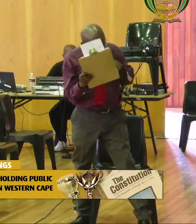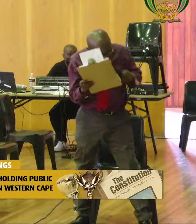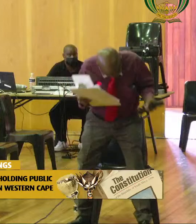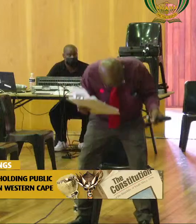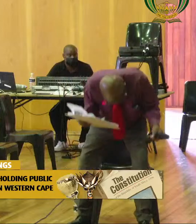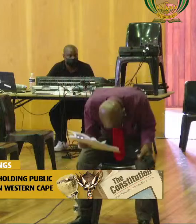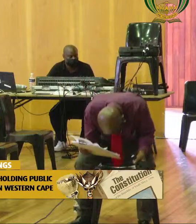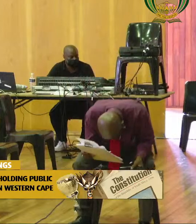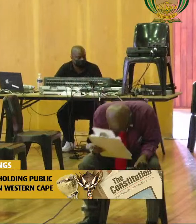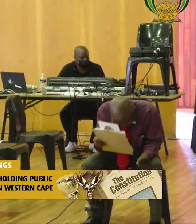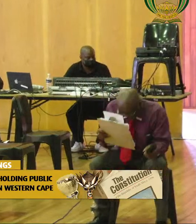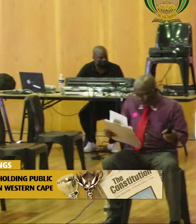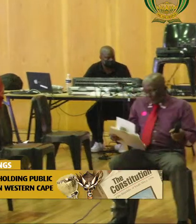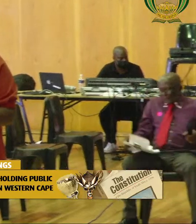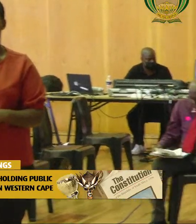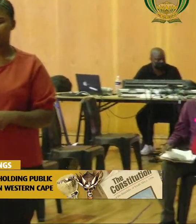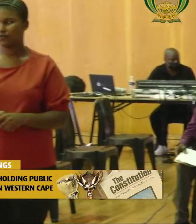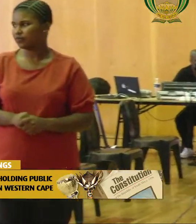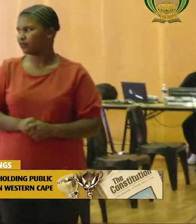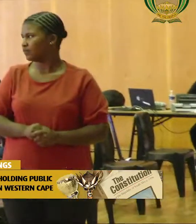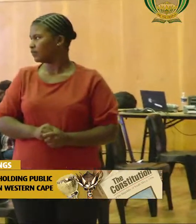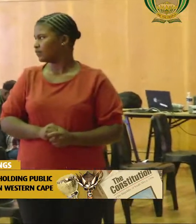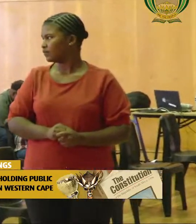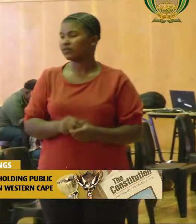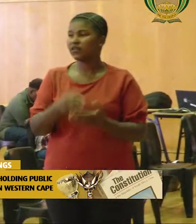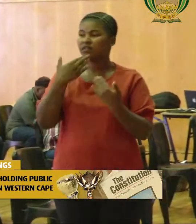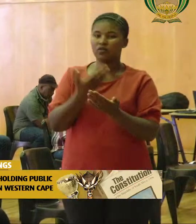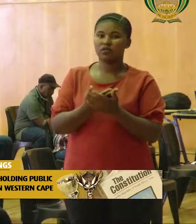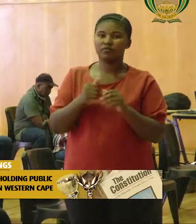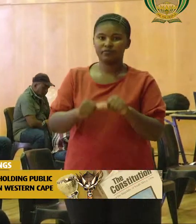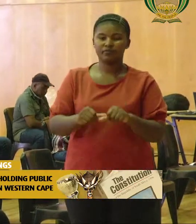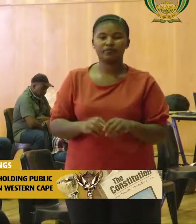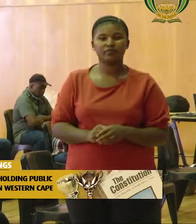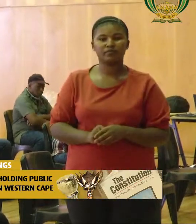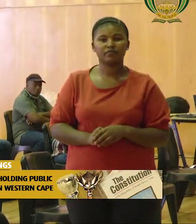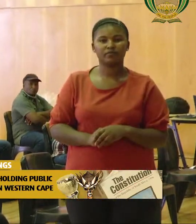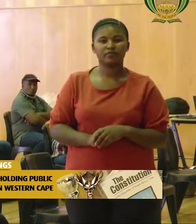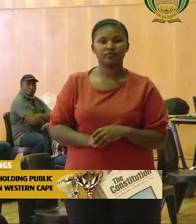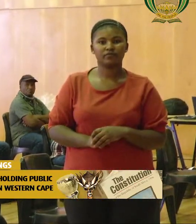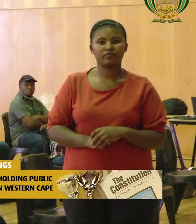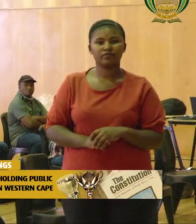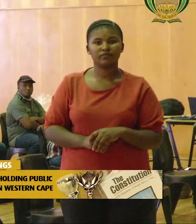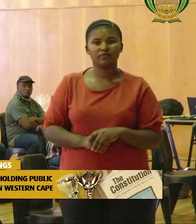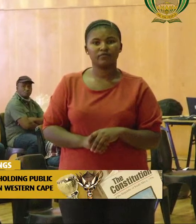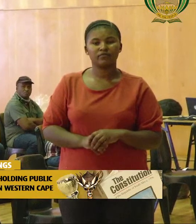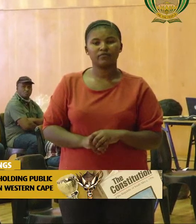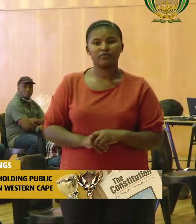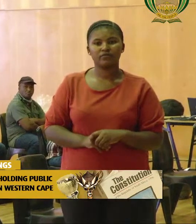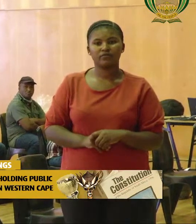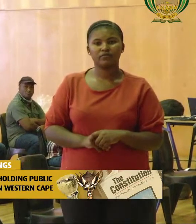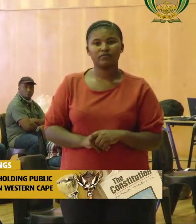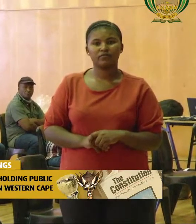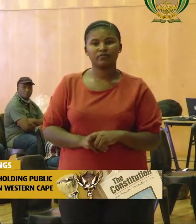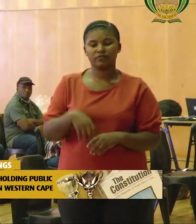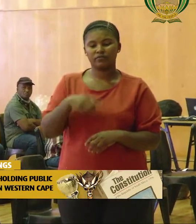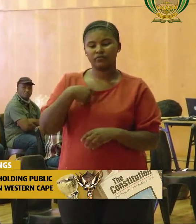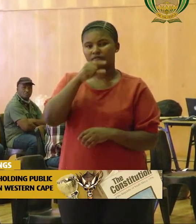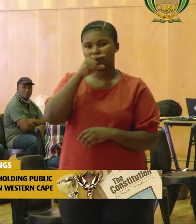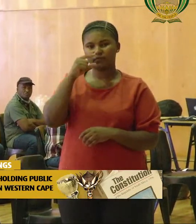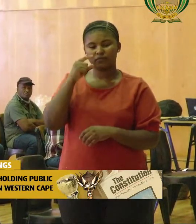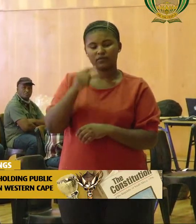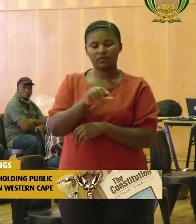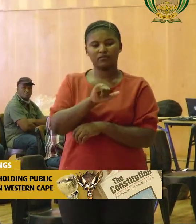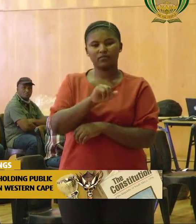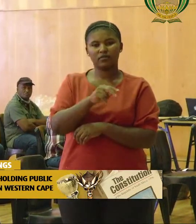thank you. Thank you. You can proceed. Greetings to all. My name is Hilton